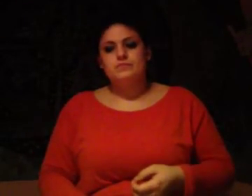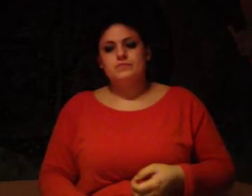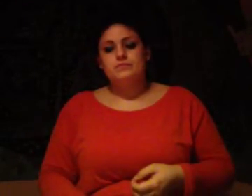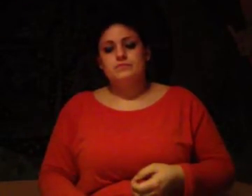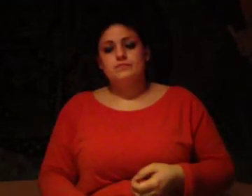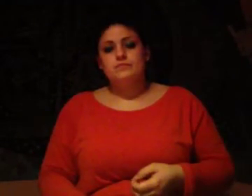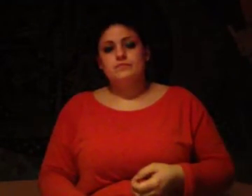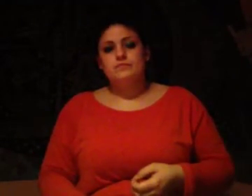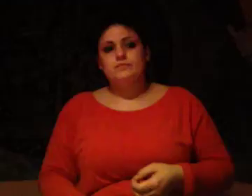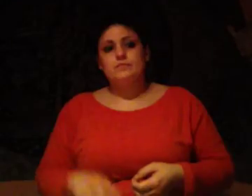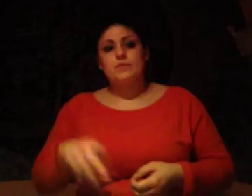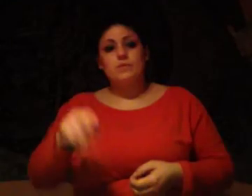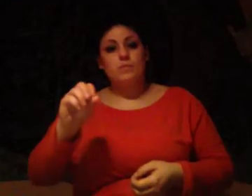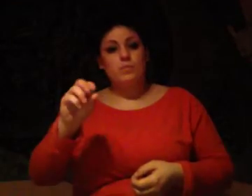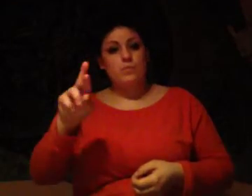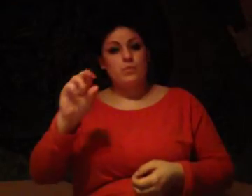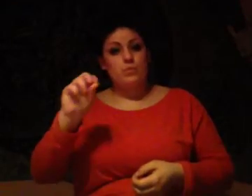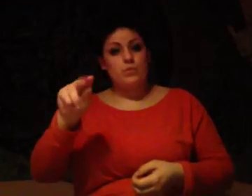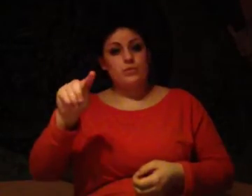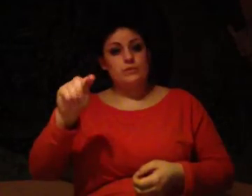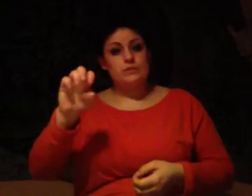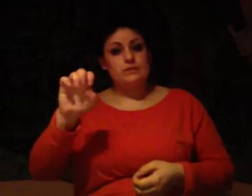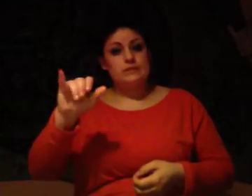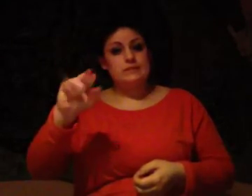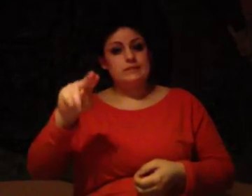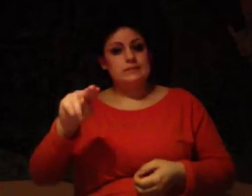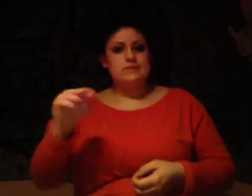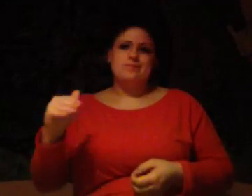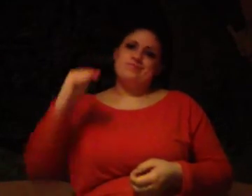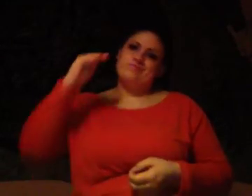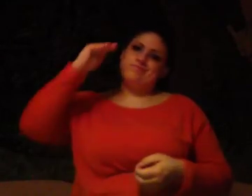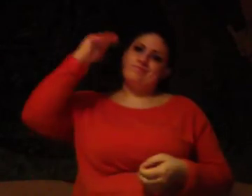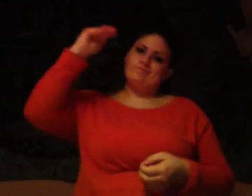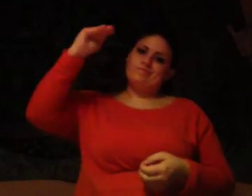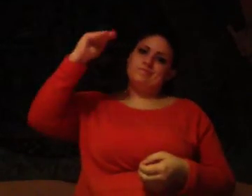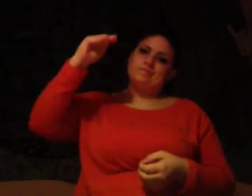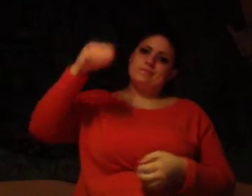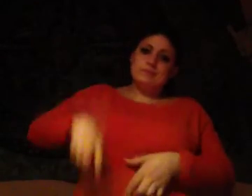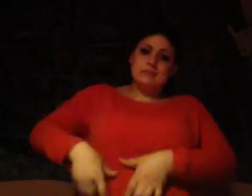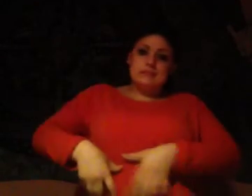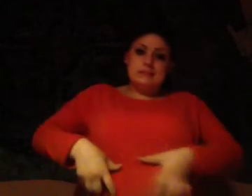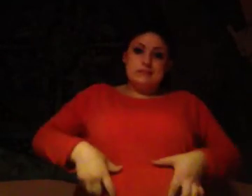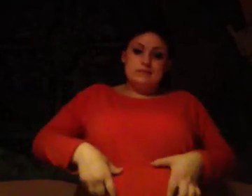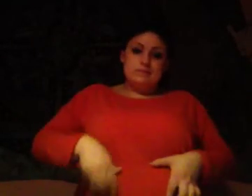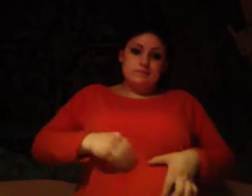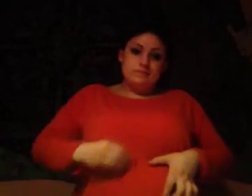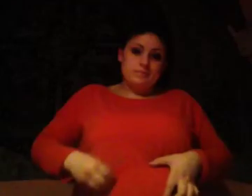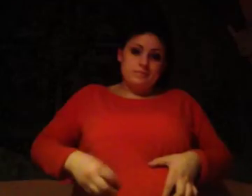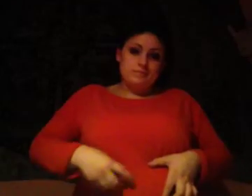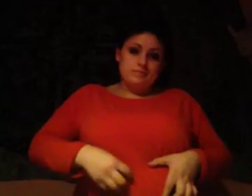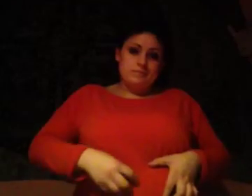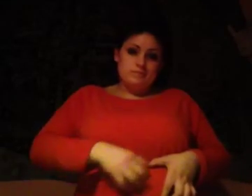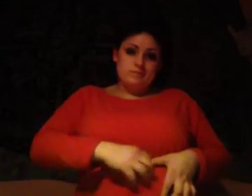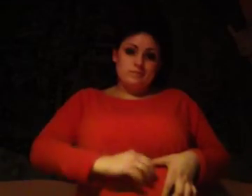stomach exposed to gastric juice for longer periods of time. Materials that don't have quite so much protein pass through to the small